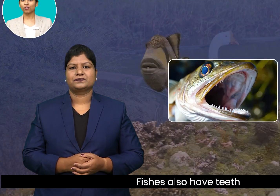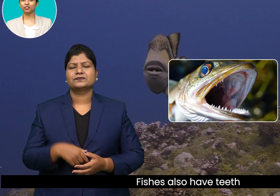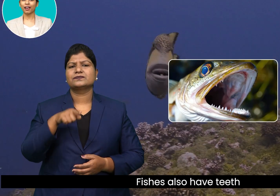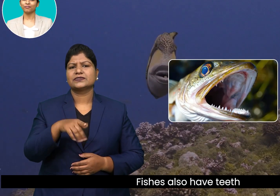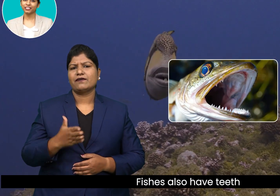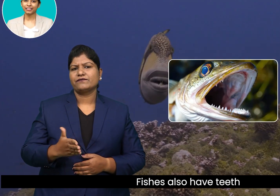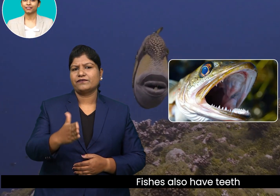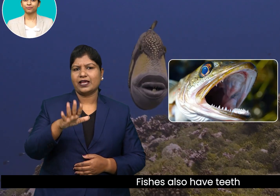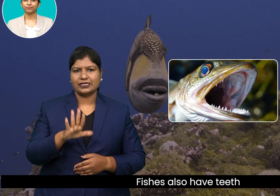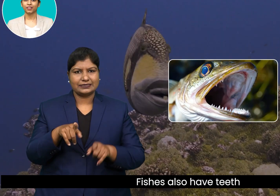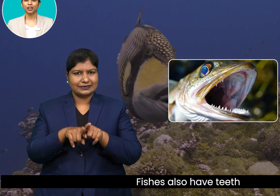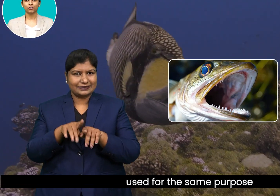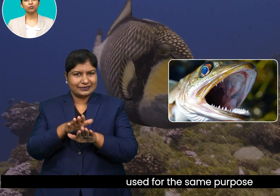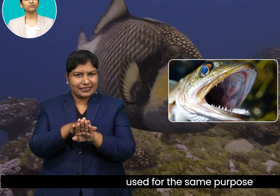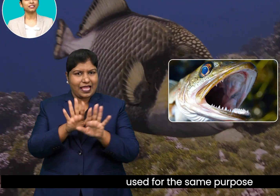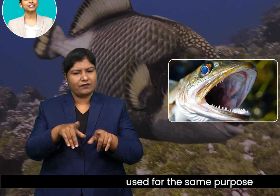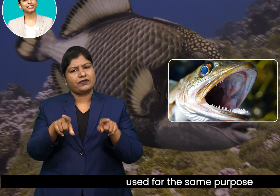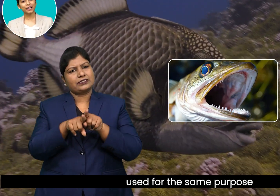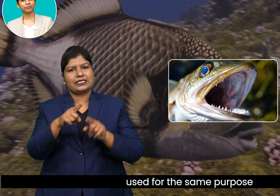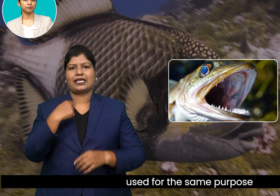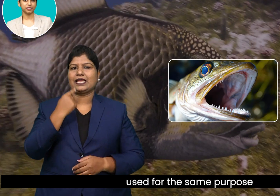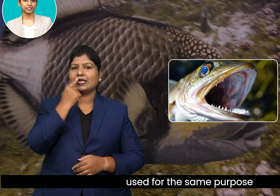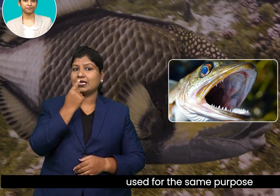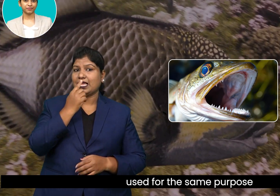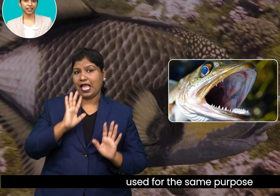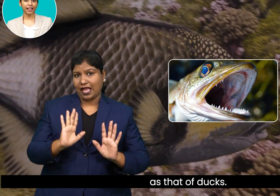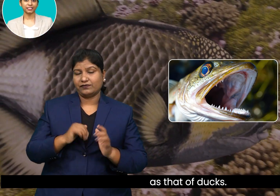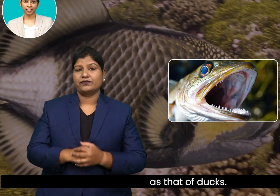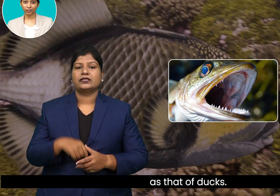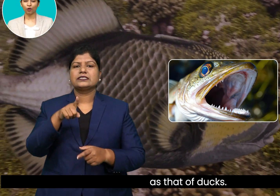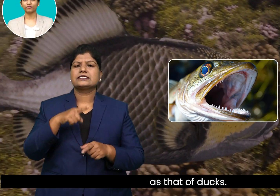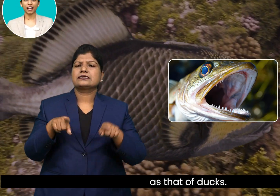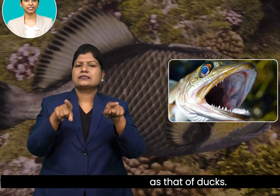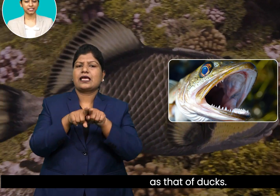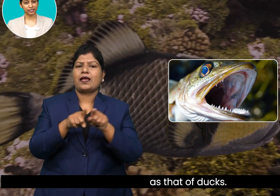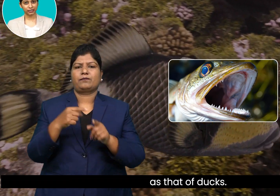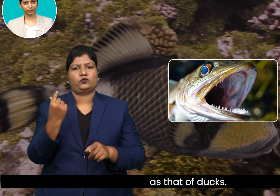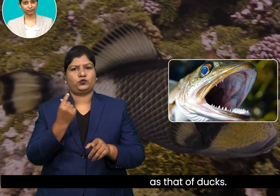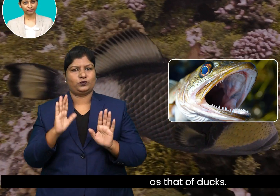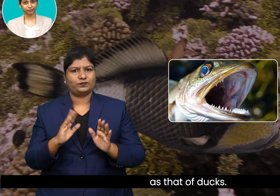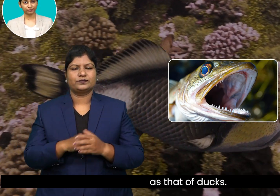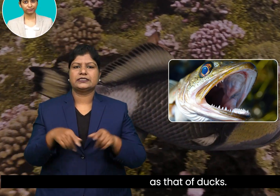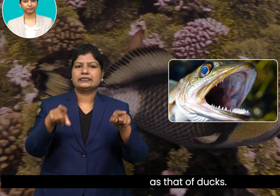Fishes also have teeth, used for the same purpose as that of ducks.